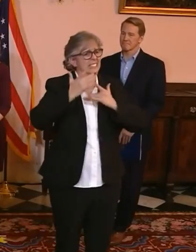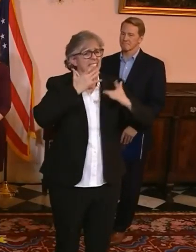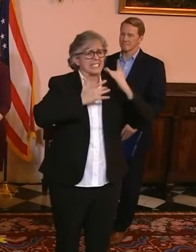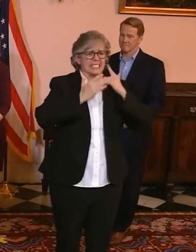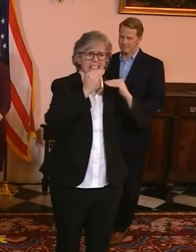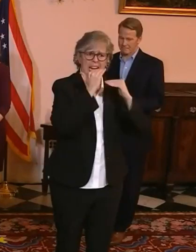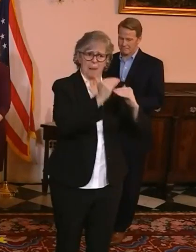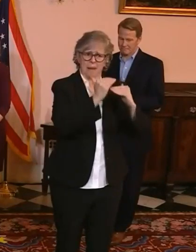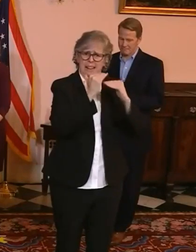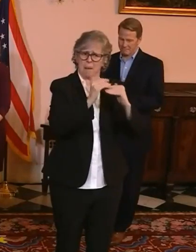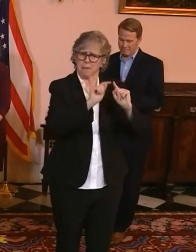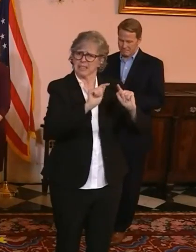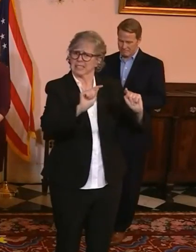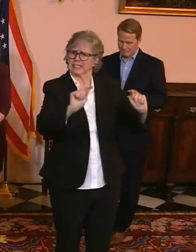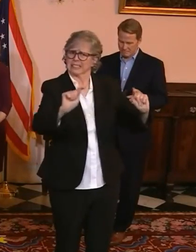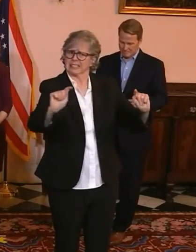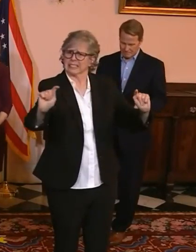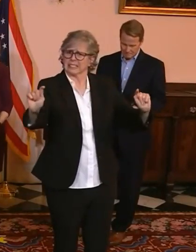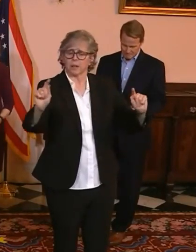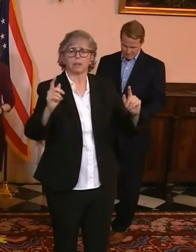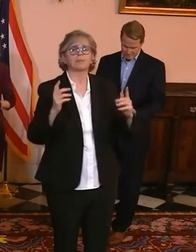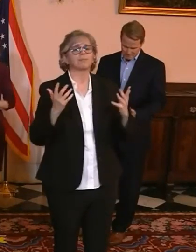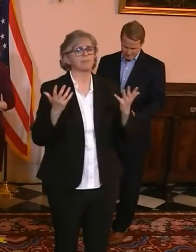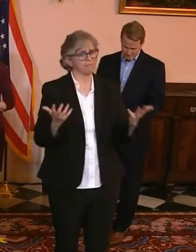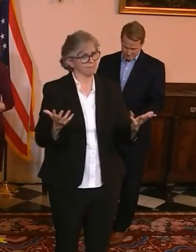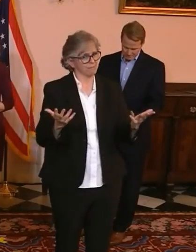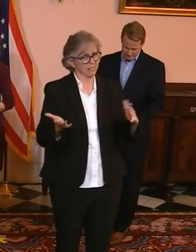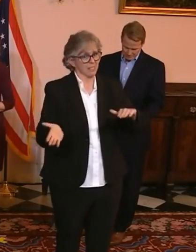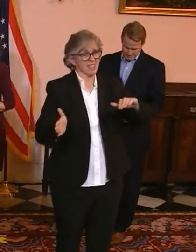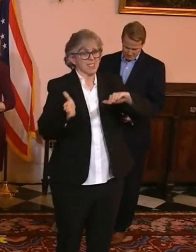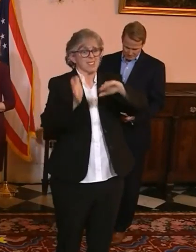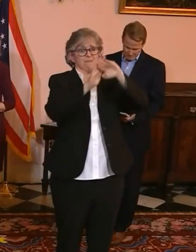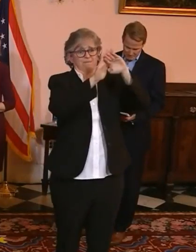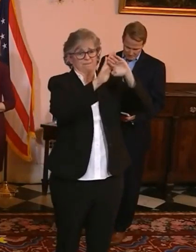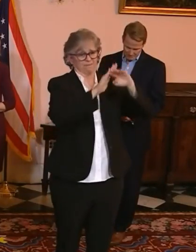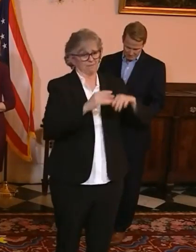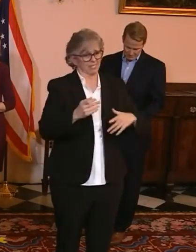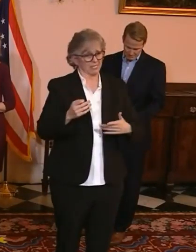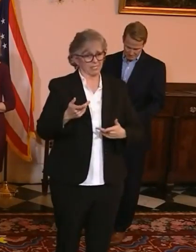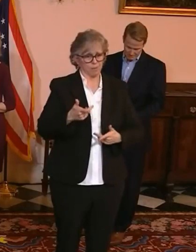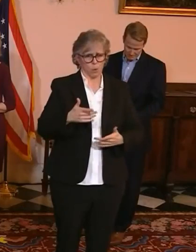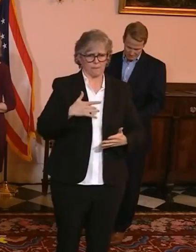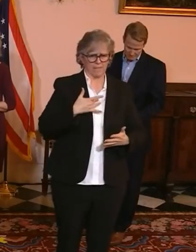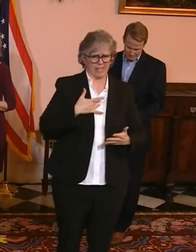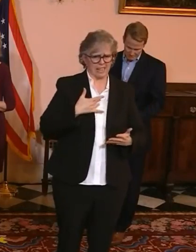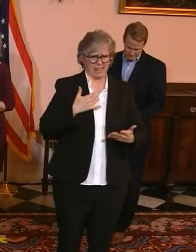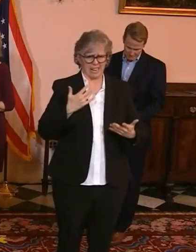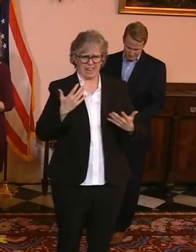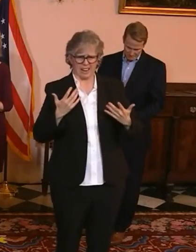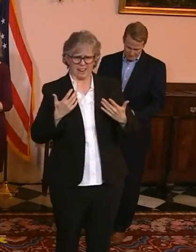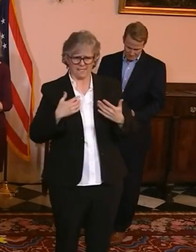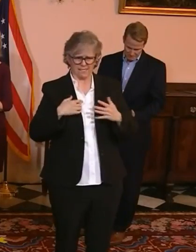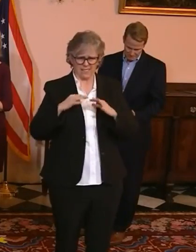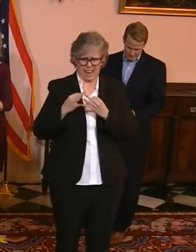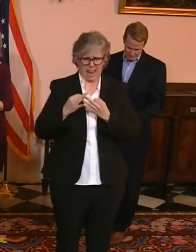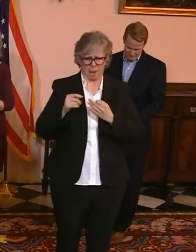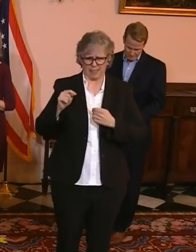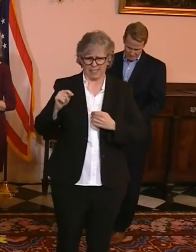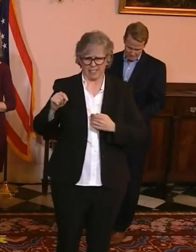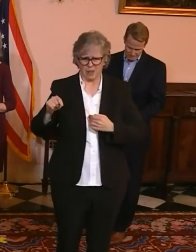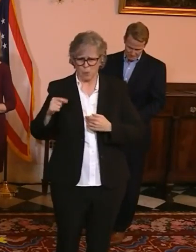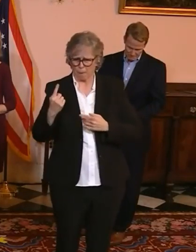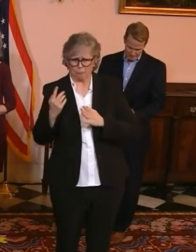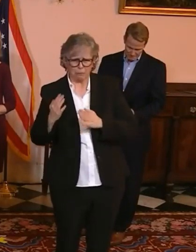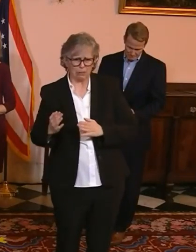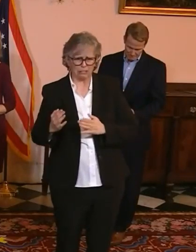we should also understand that if you're worried about a family member or you're worried about